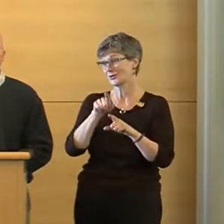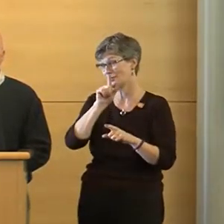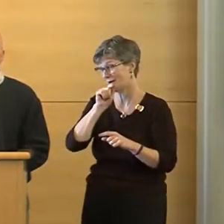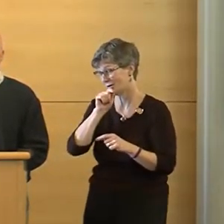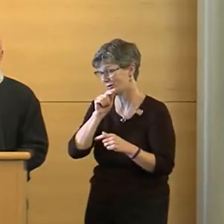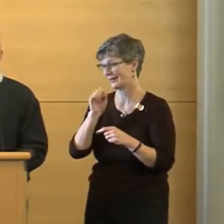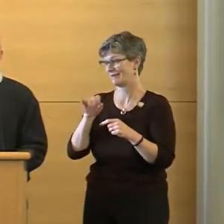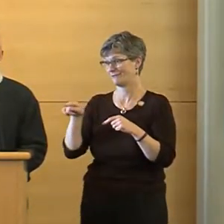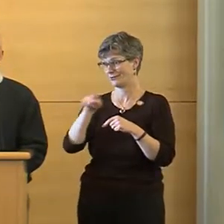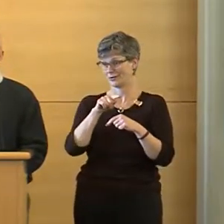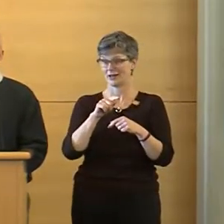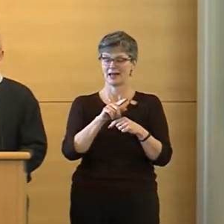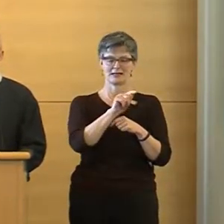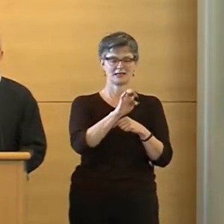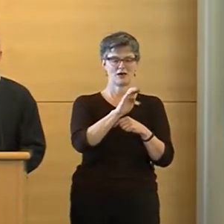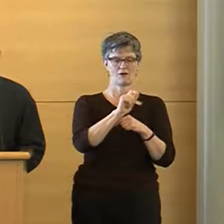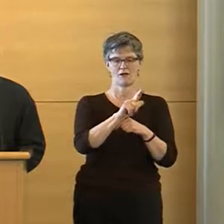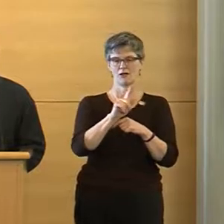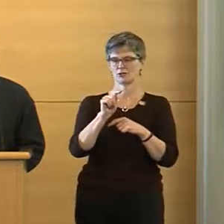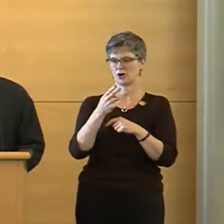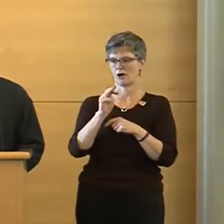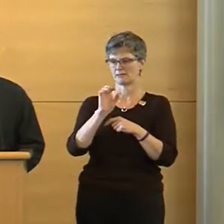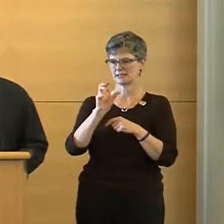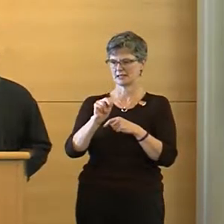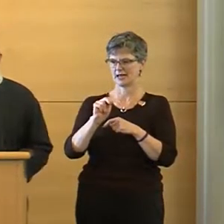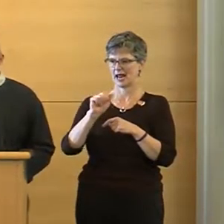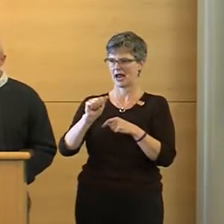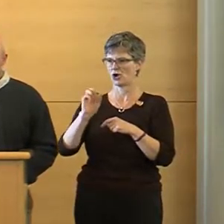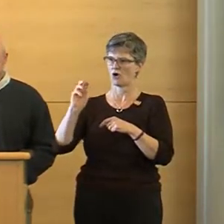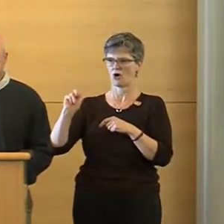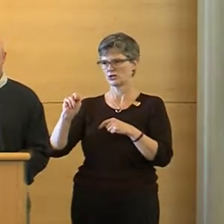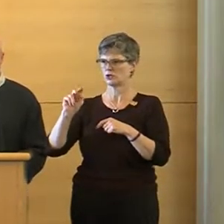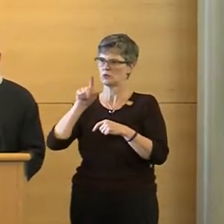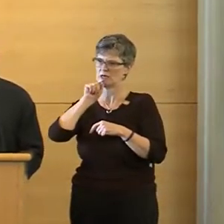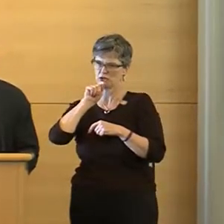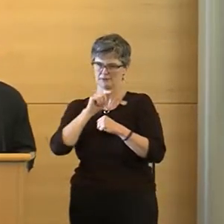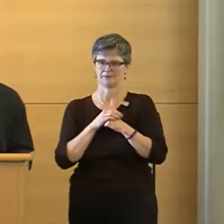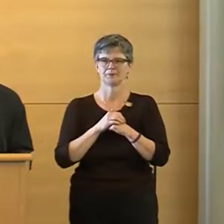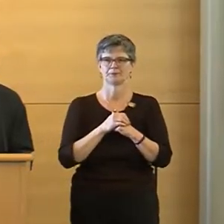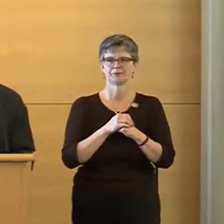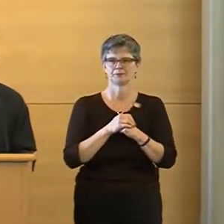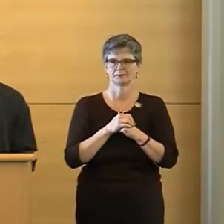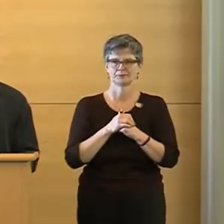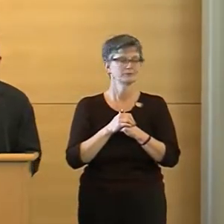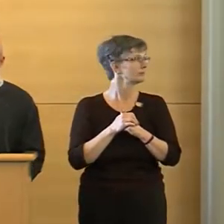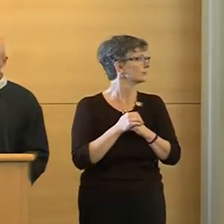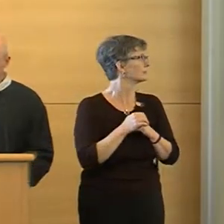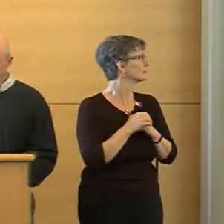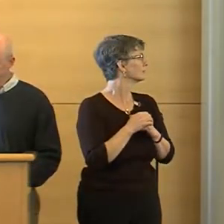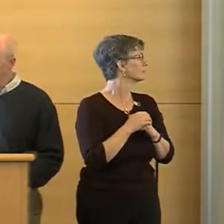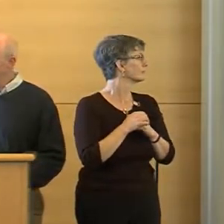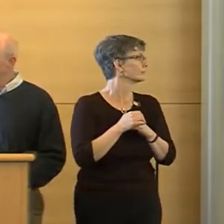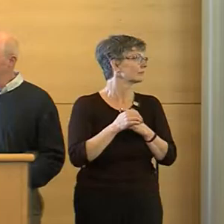TFT are my initials, Tango Foxtrot Tango, at